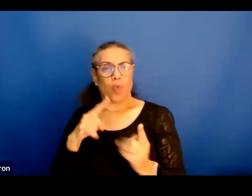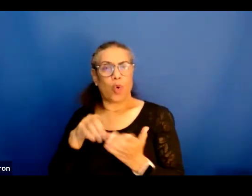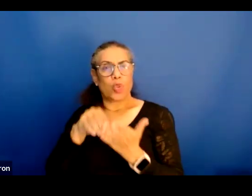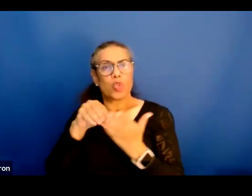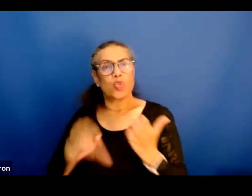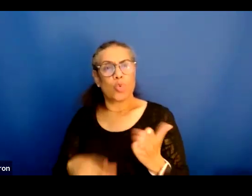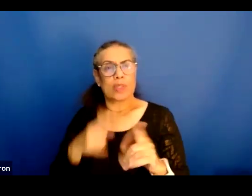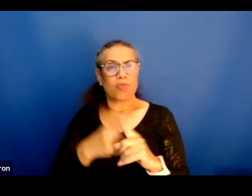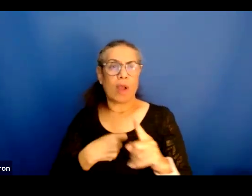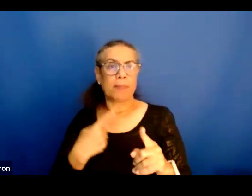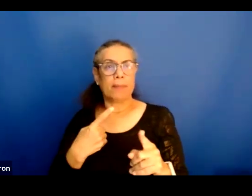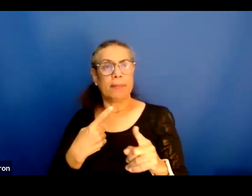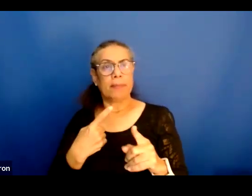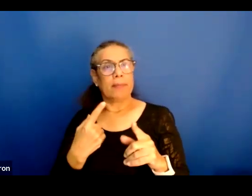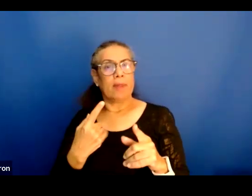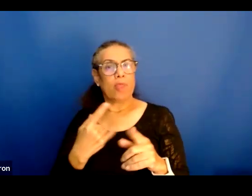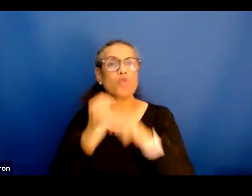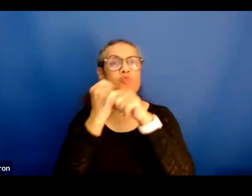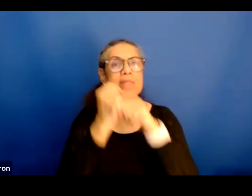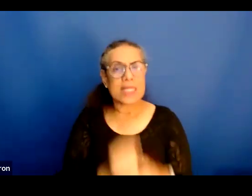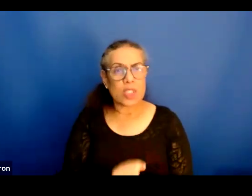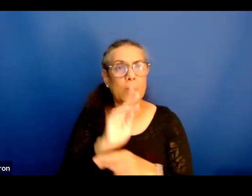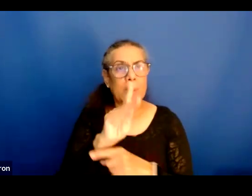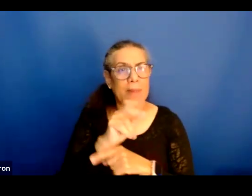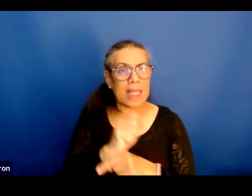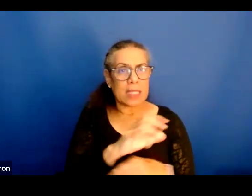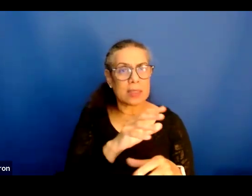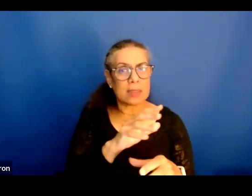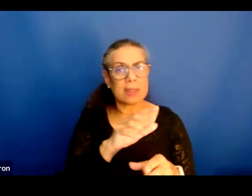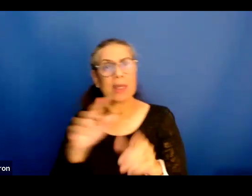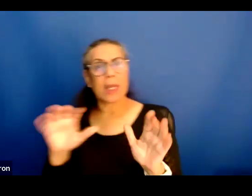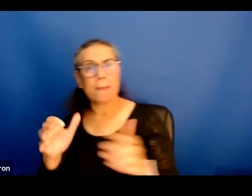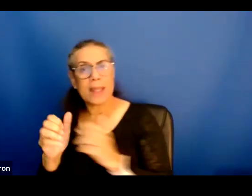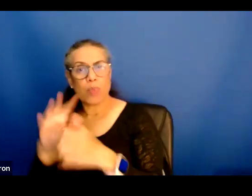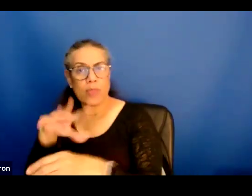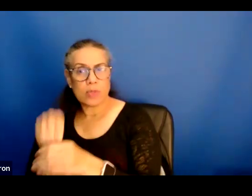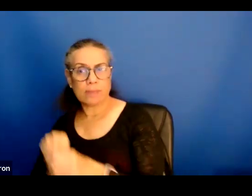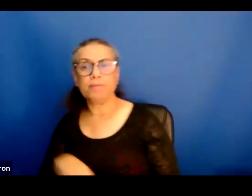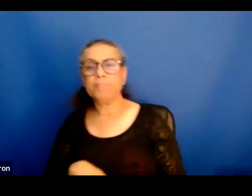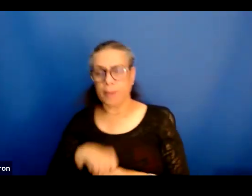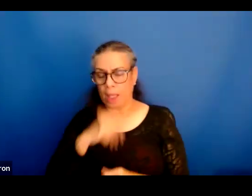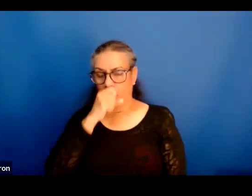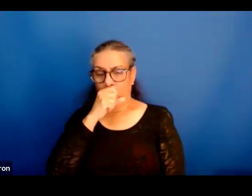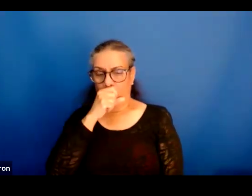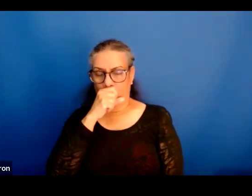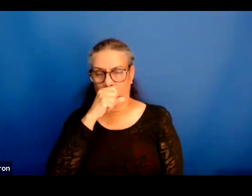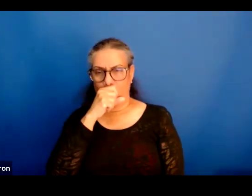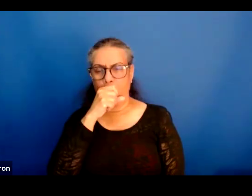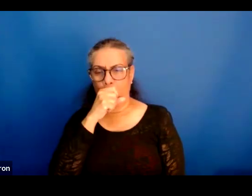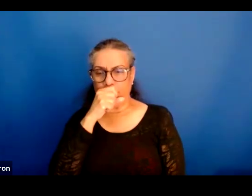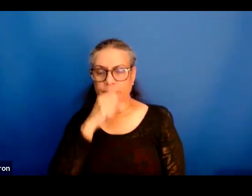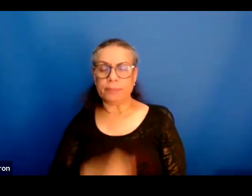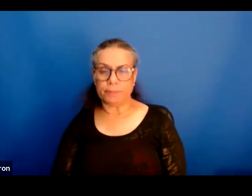to the other? Sure. So in a BPS SEI classroom, which as